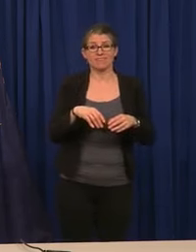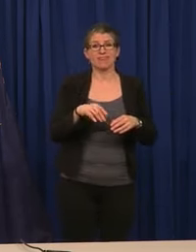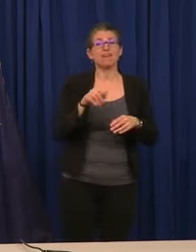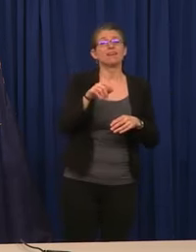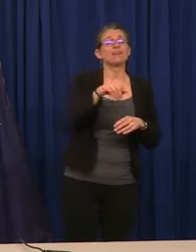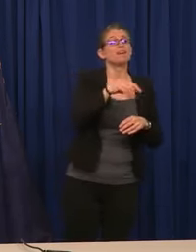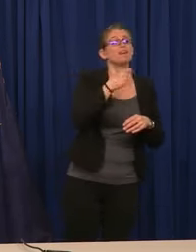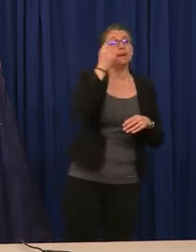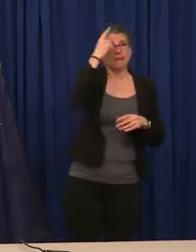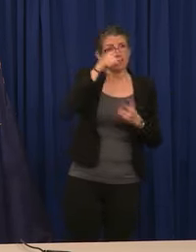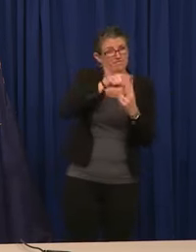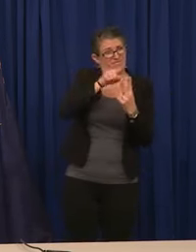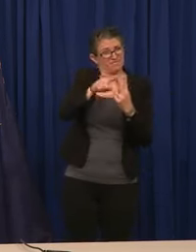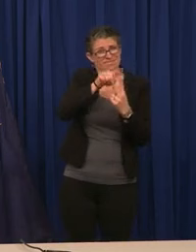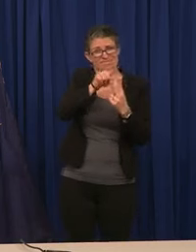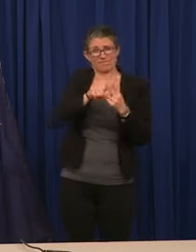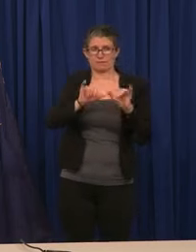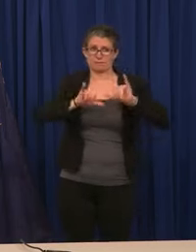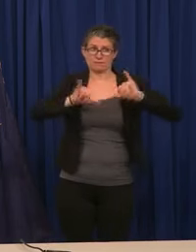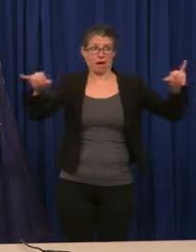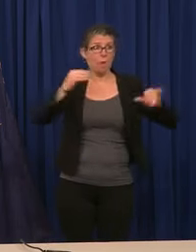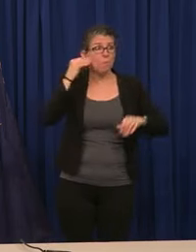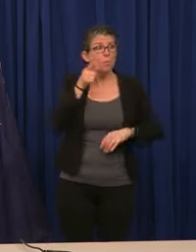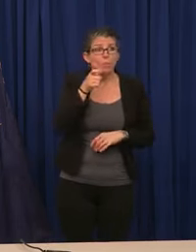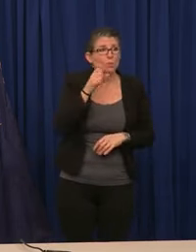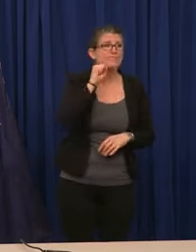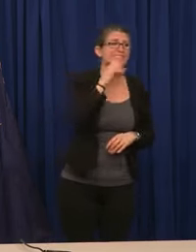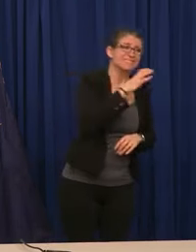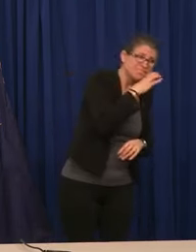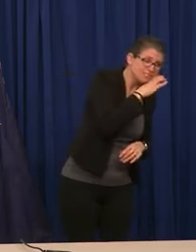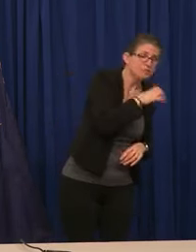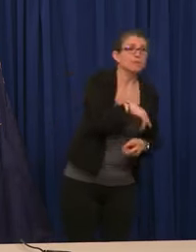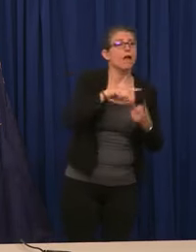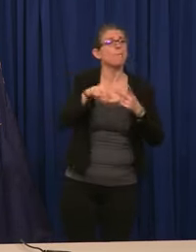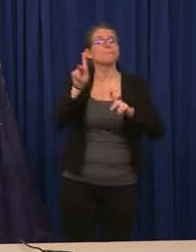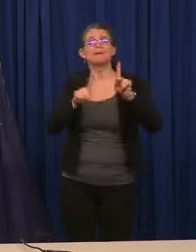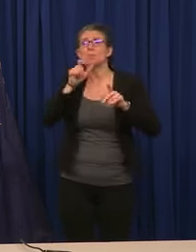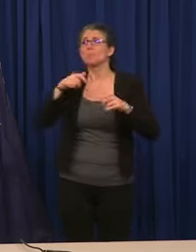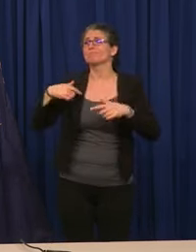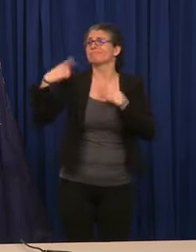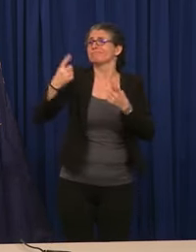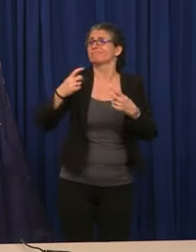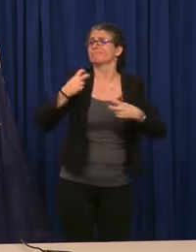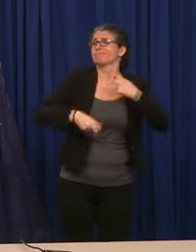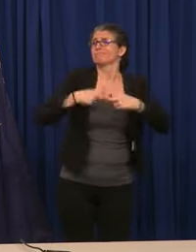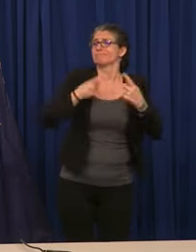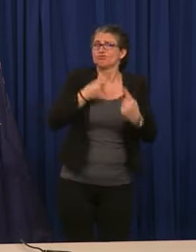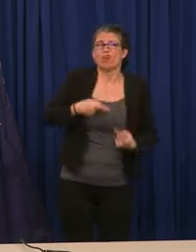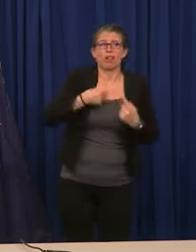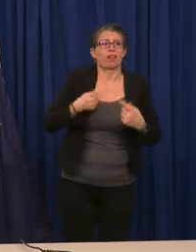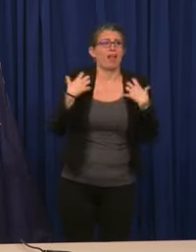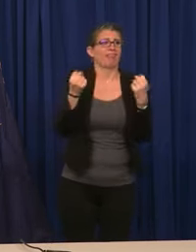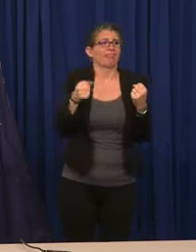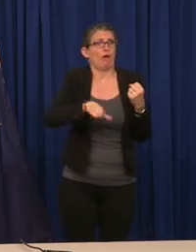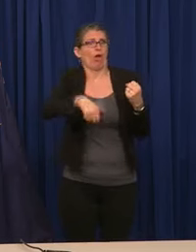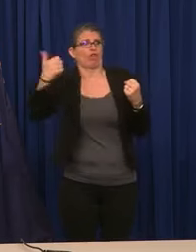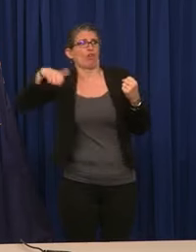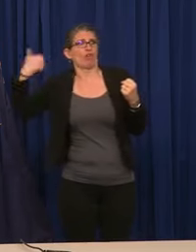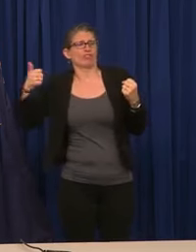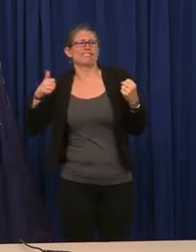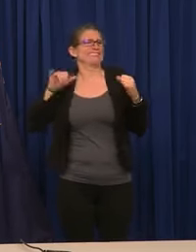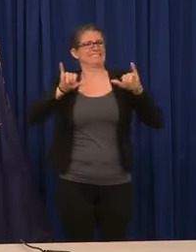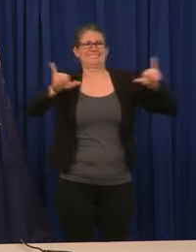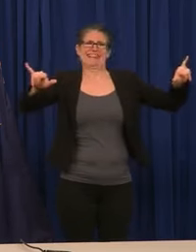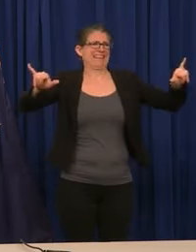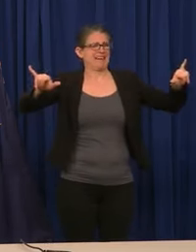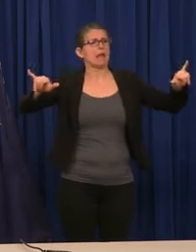as I have asked everyone in Maine to extend a helping hand to neighbors, I think we also have to ask folks